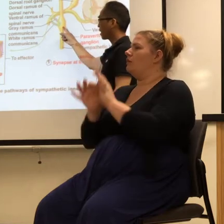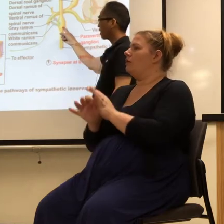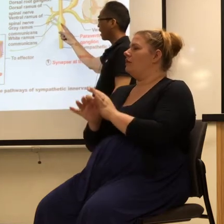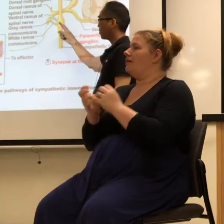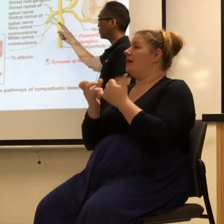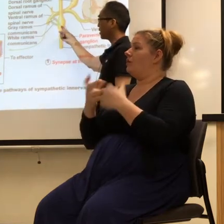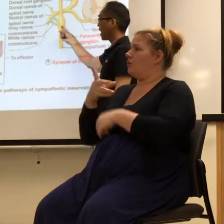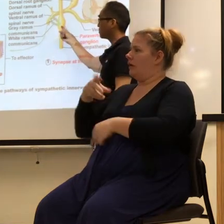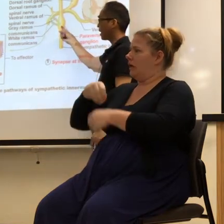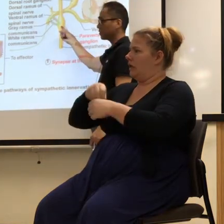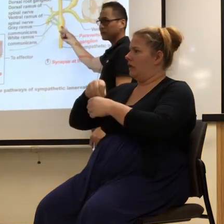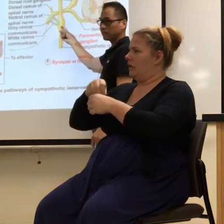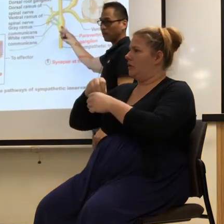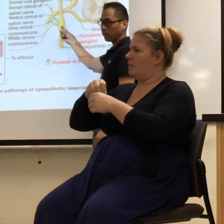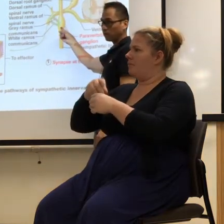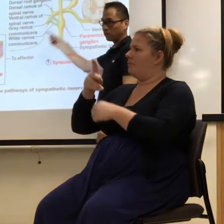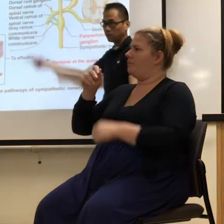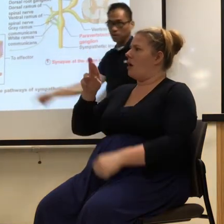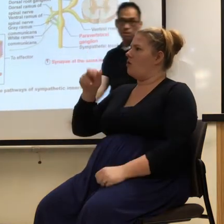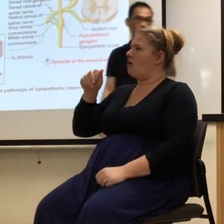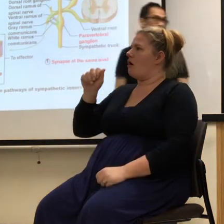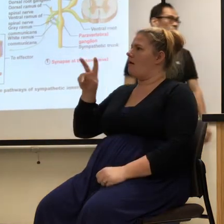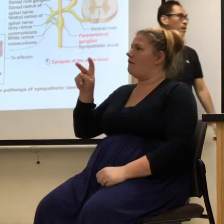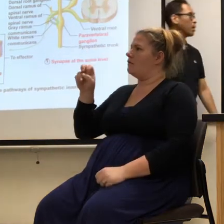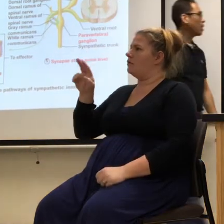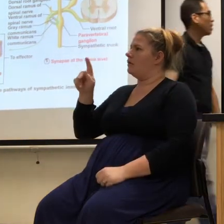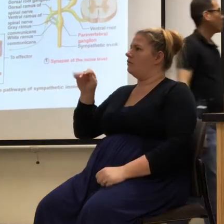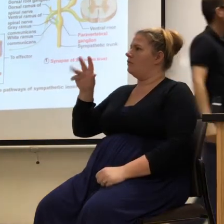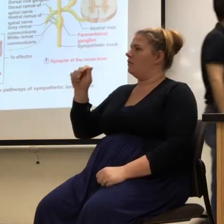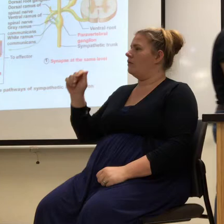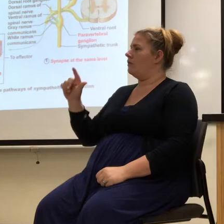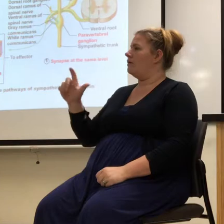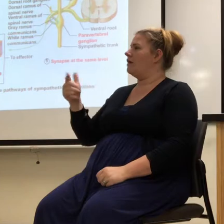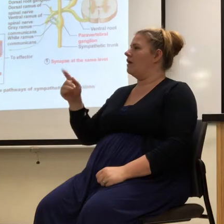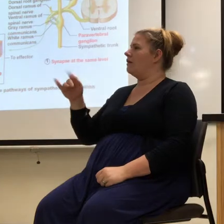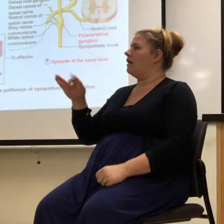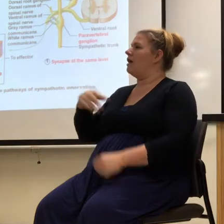paravertebral ganglion and you synapse at the same level.